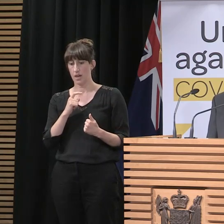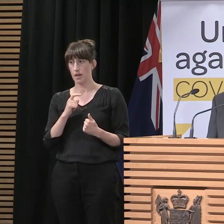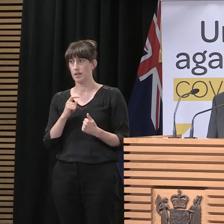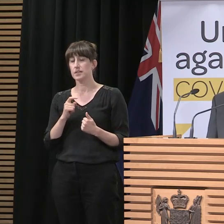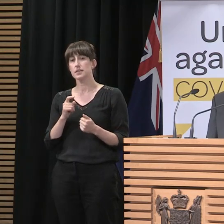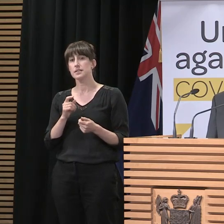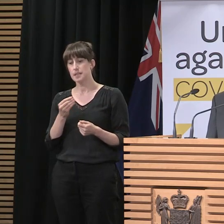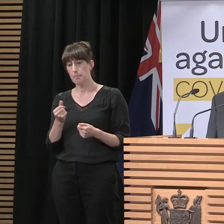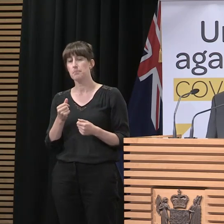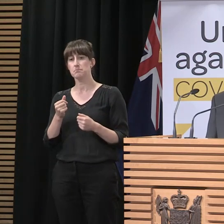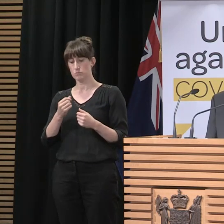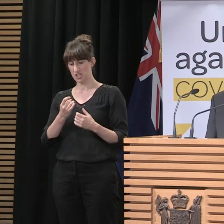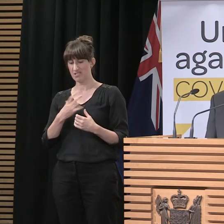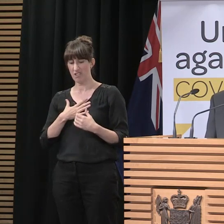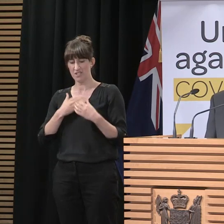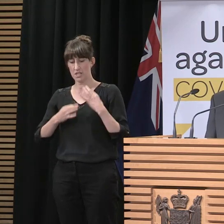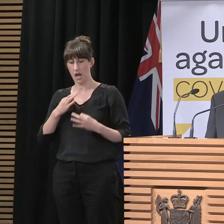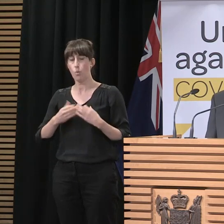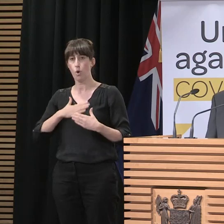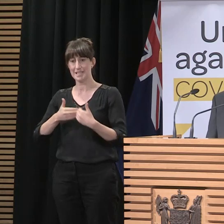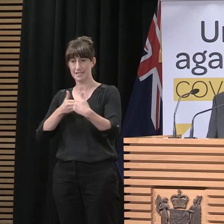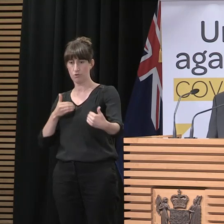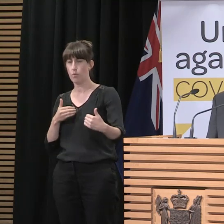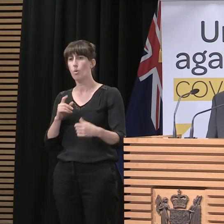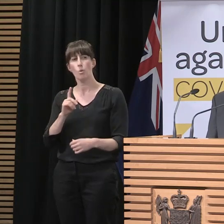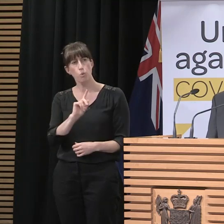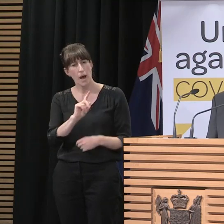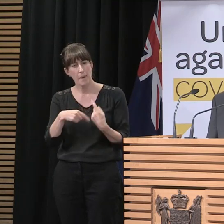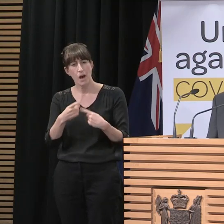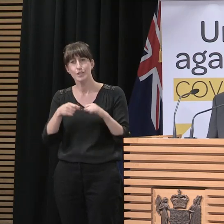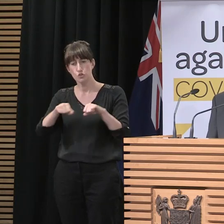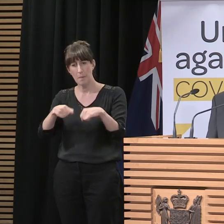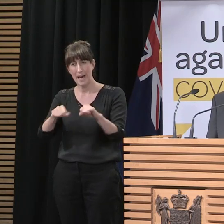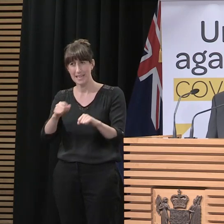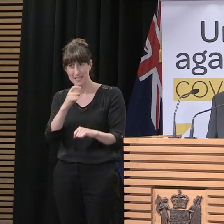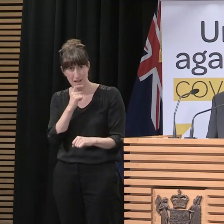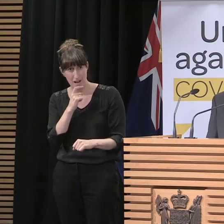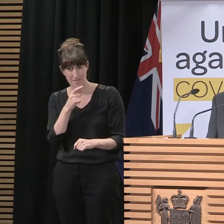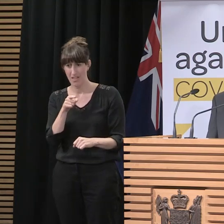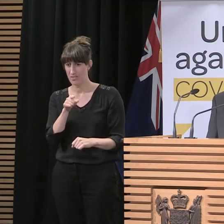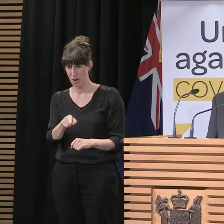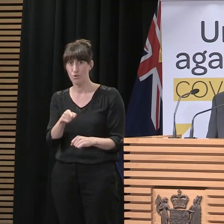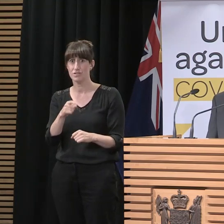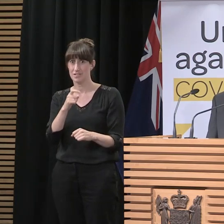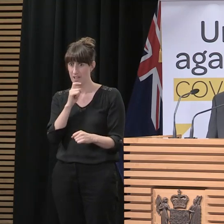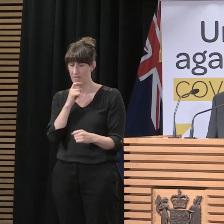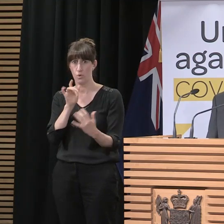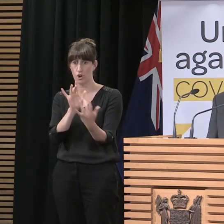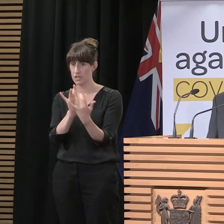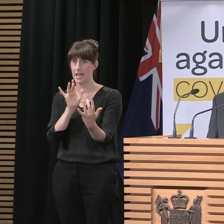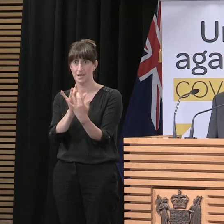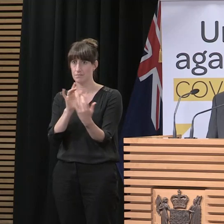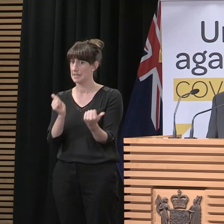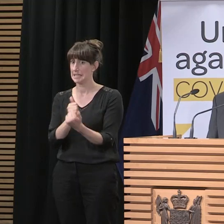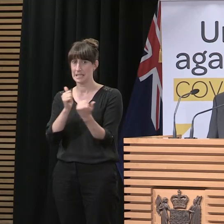families or not, people working in supermarkets, big stores that are still going to be open, they're going to have a lot of contact with the public still. What are